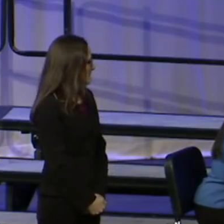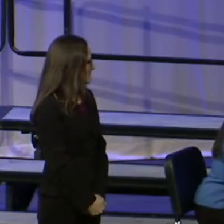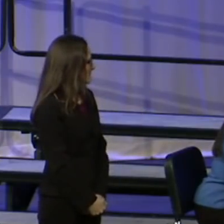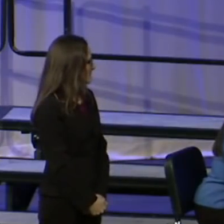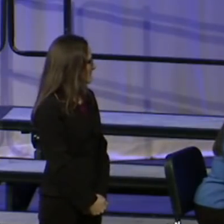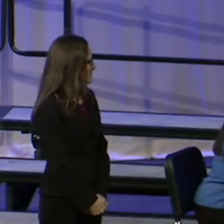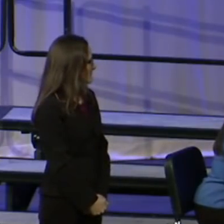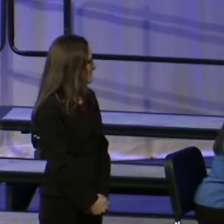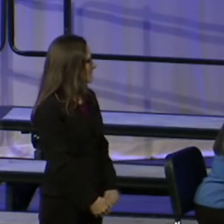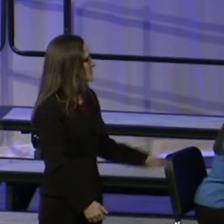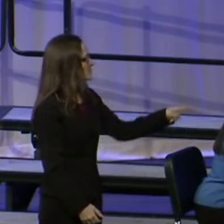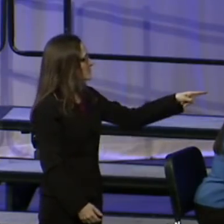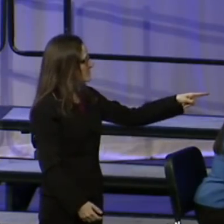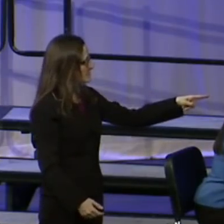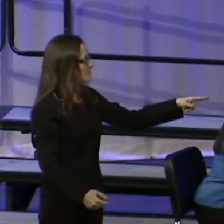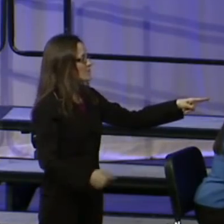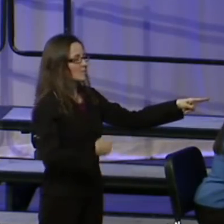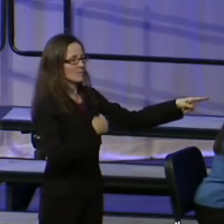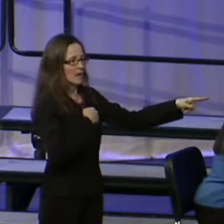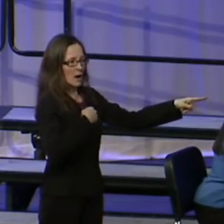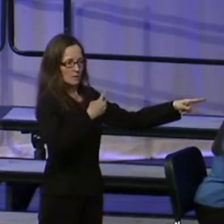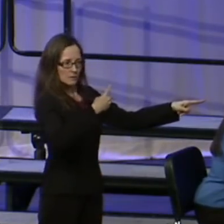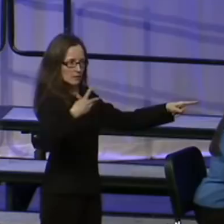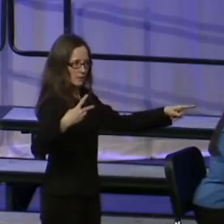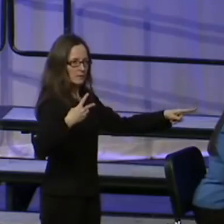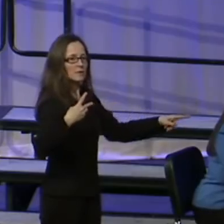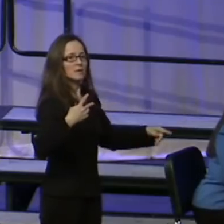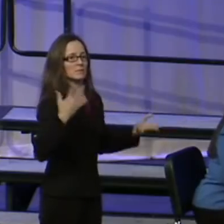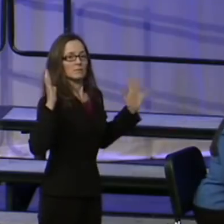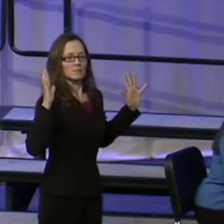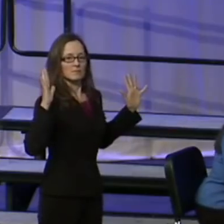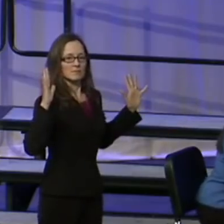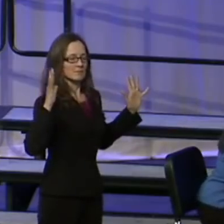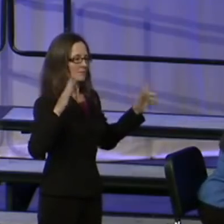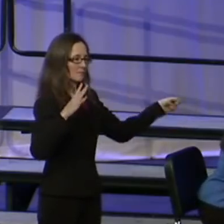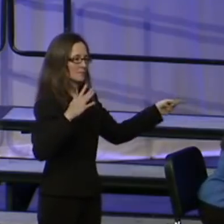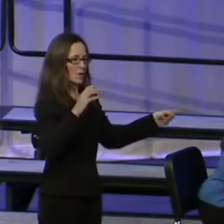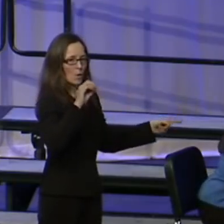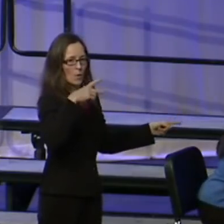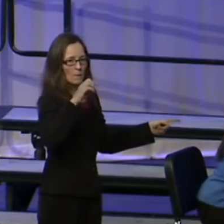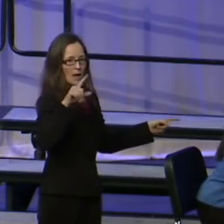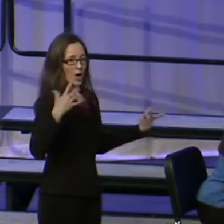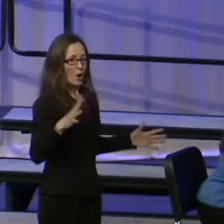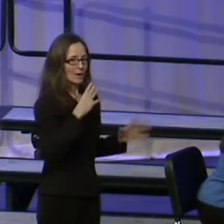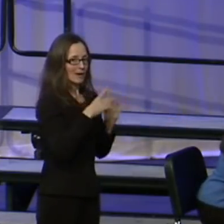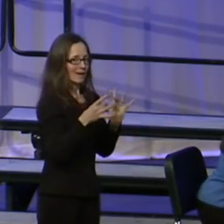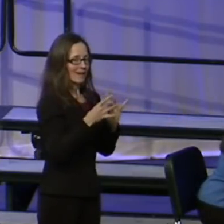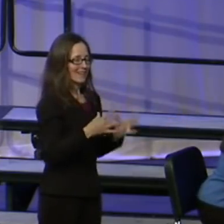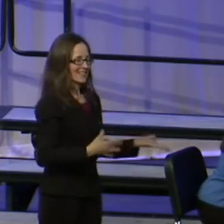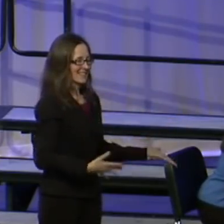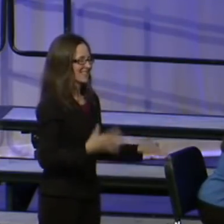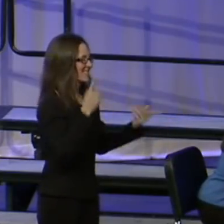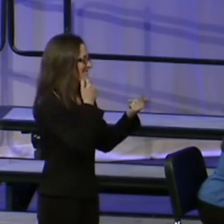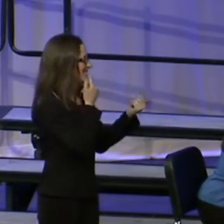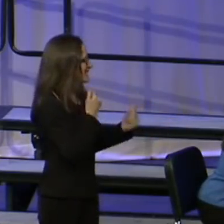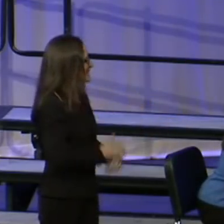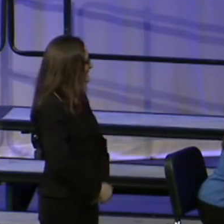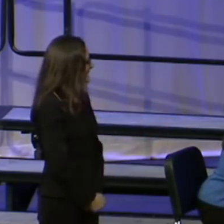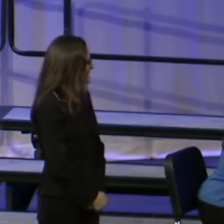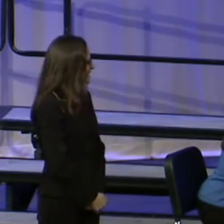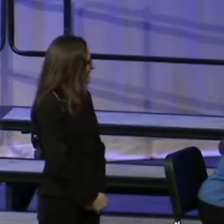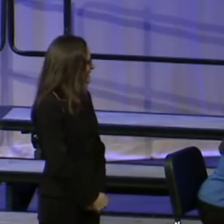I second. I will not dare to say more than Opel has. They still going? Mr.